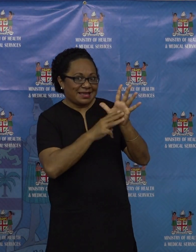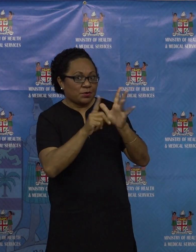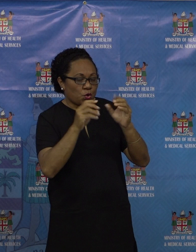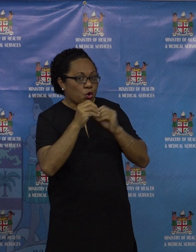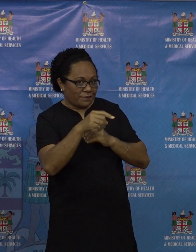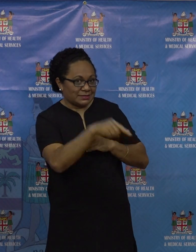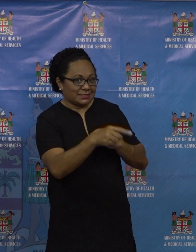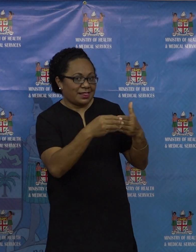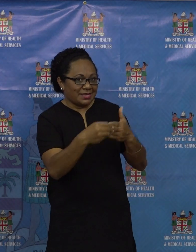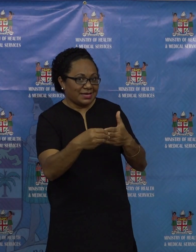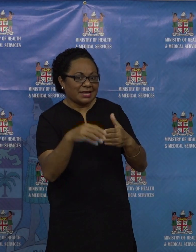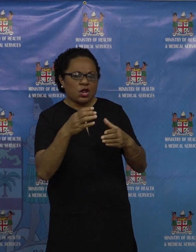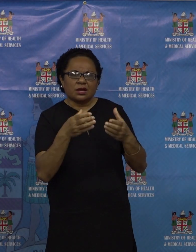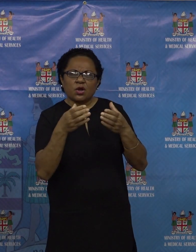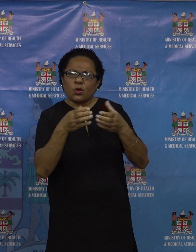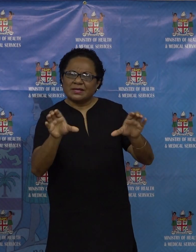supported by the Commissioner's office,